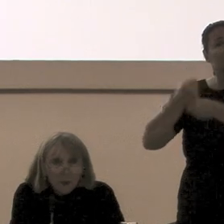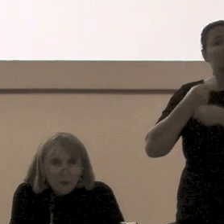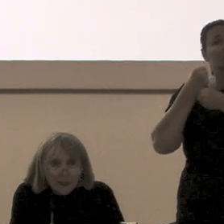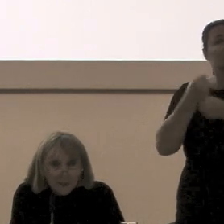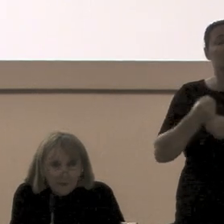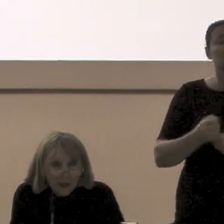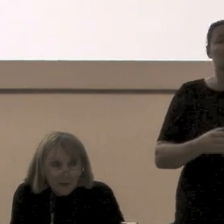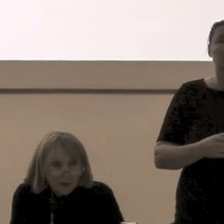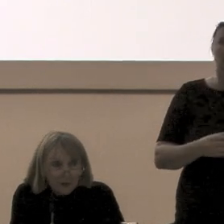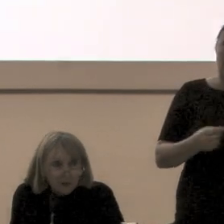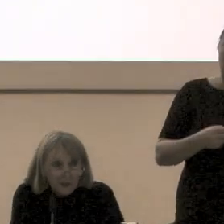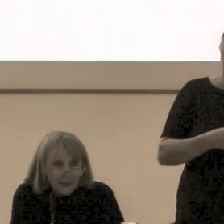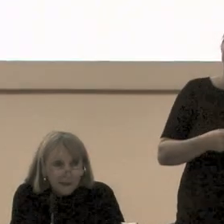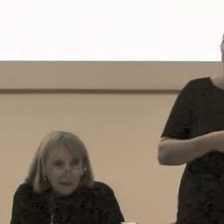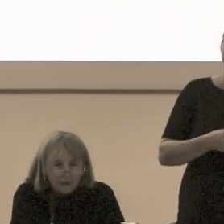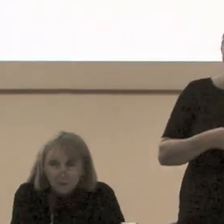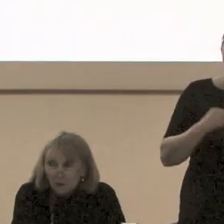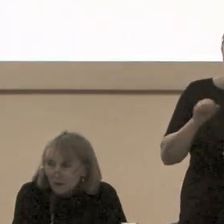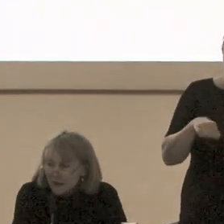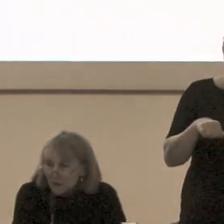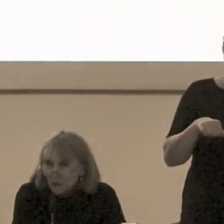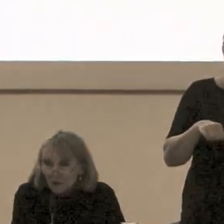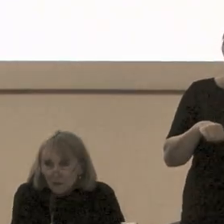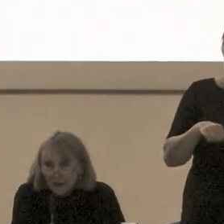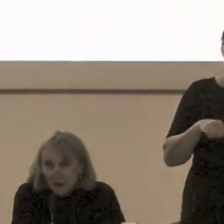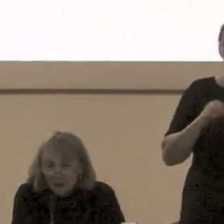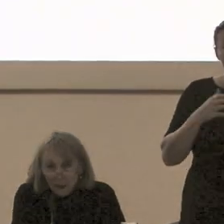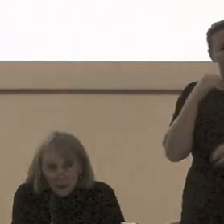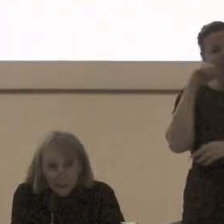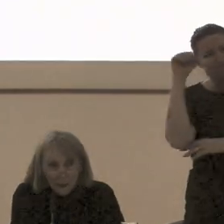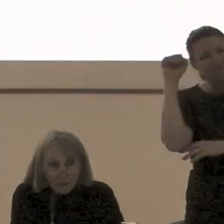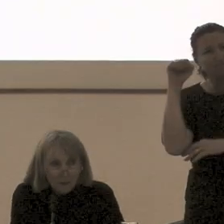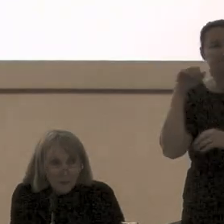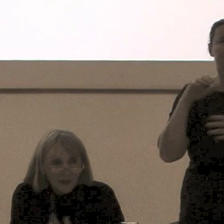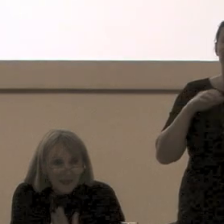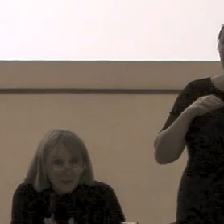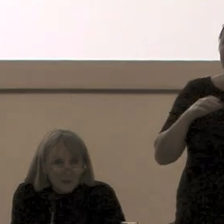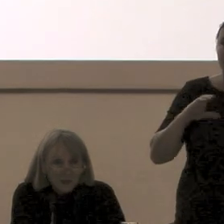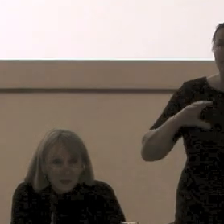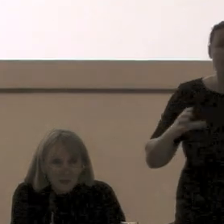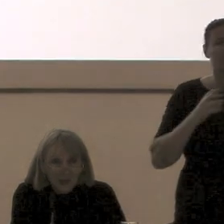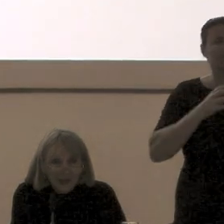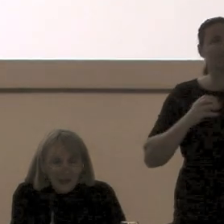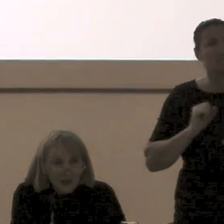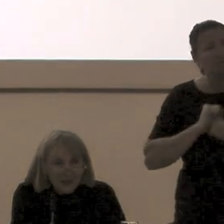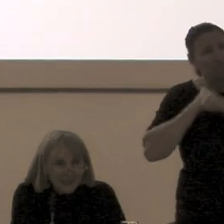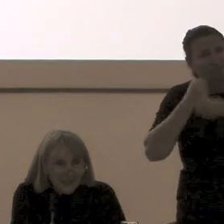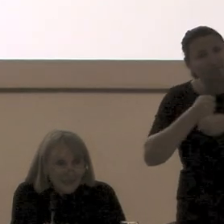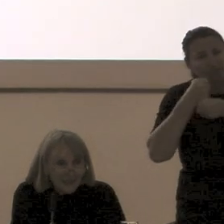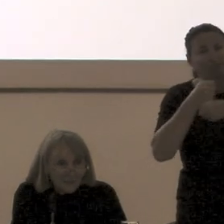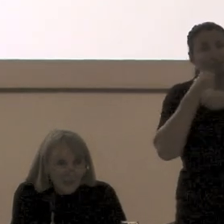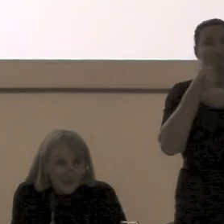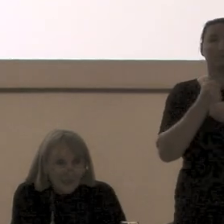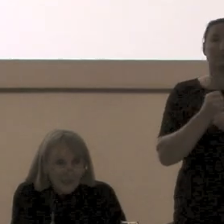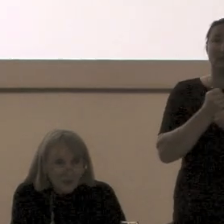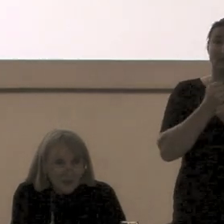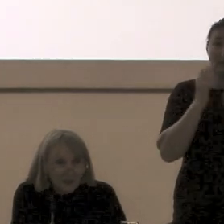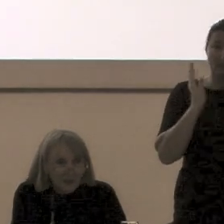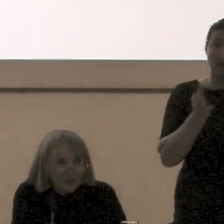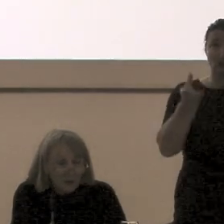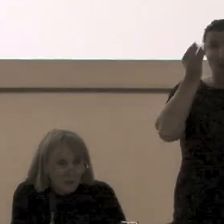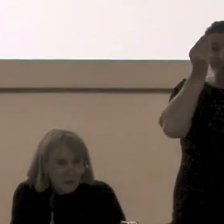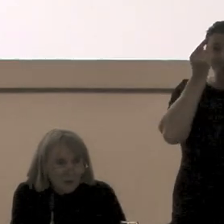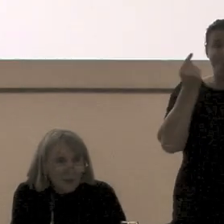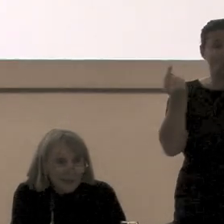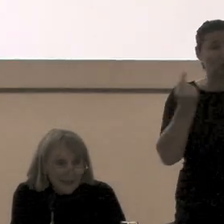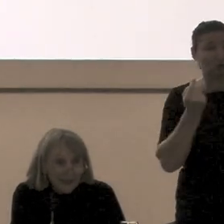see the importance of that, you know, trying to have movements which are about people being able to learn together, live together, share